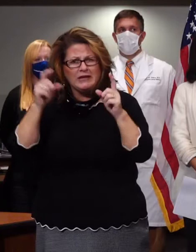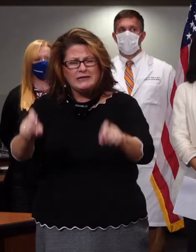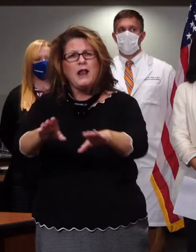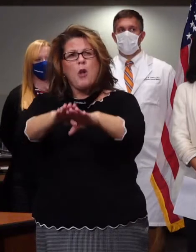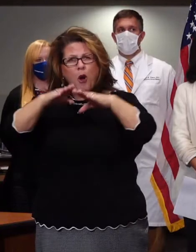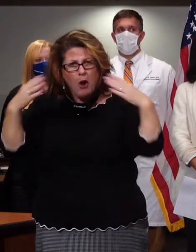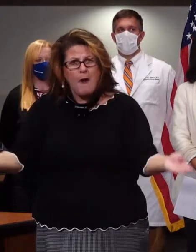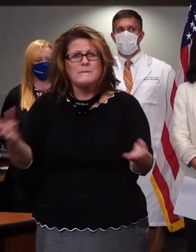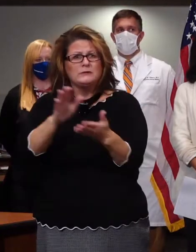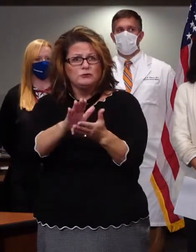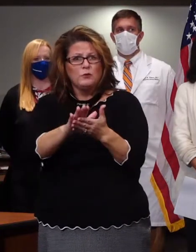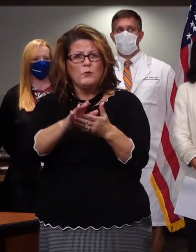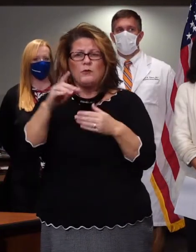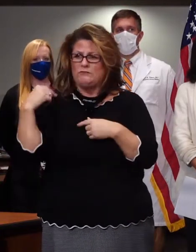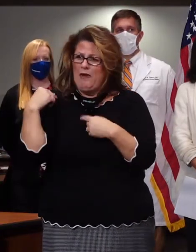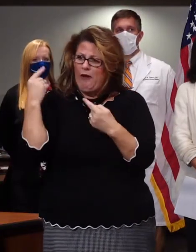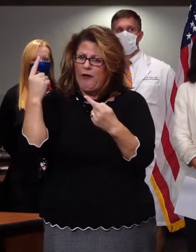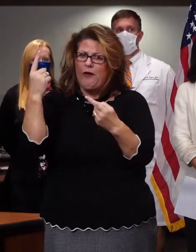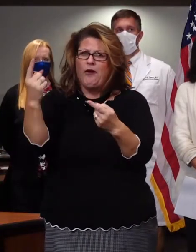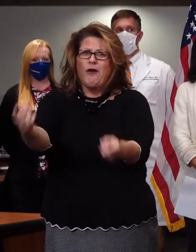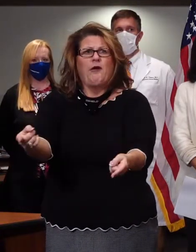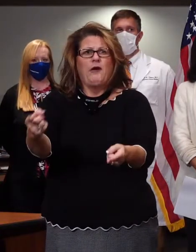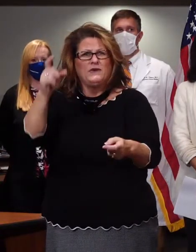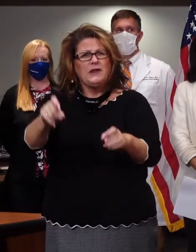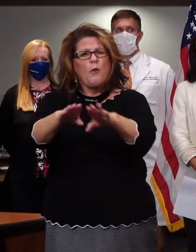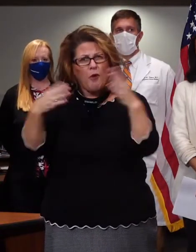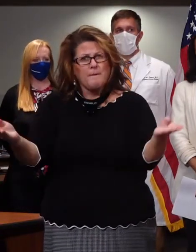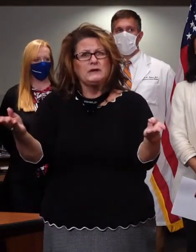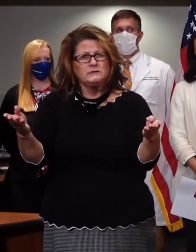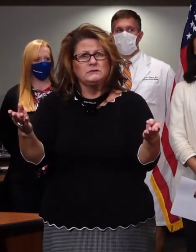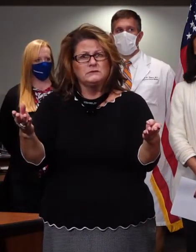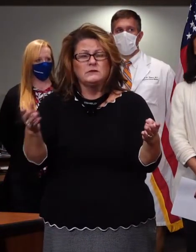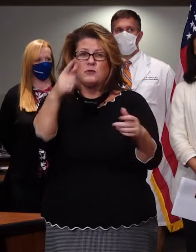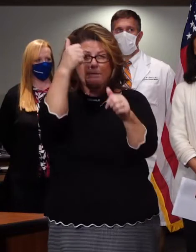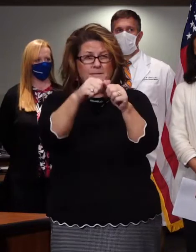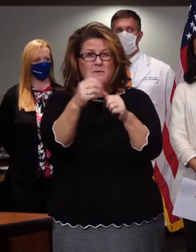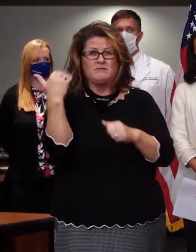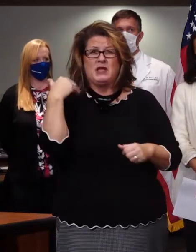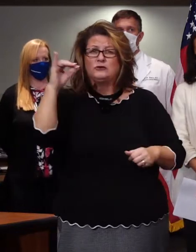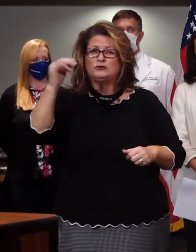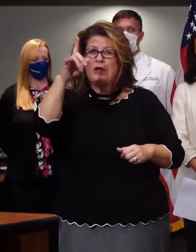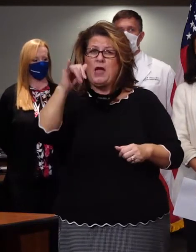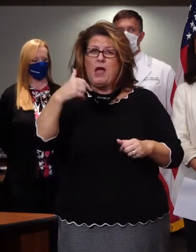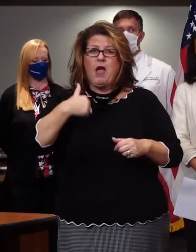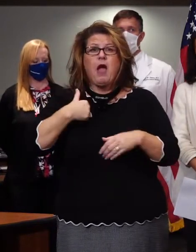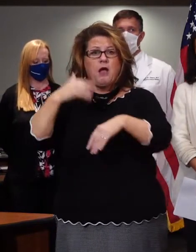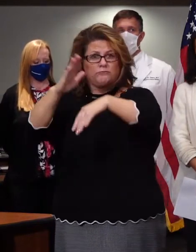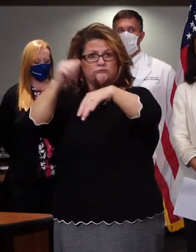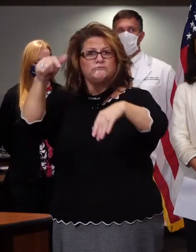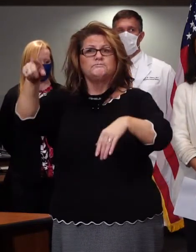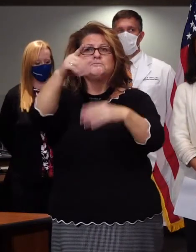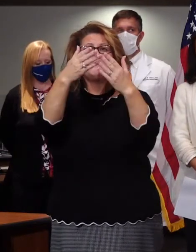can't afford it for as long as we've had them closed. In July, I called on all the public school districts to